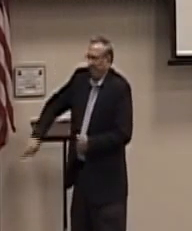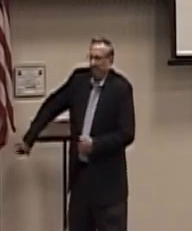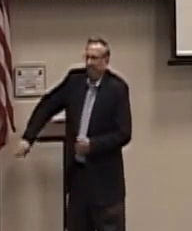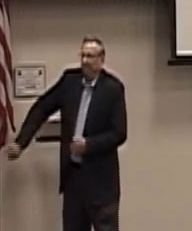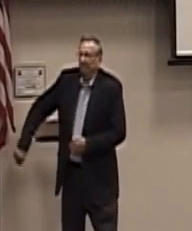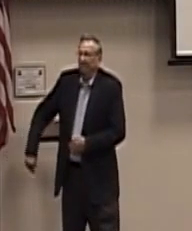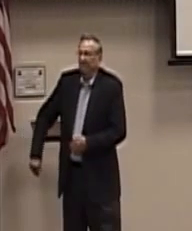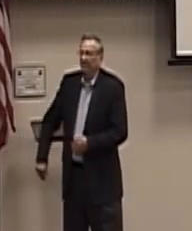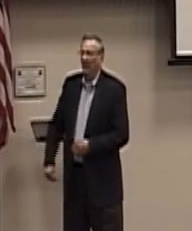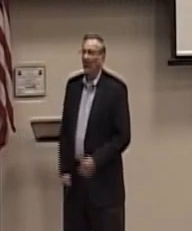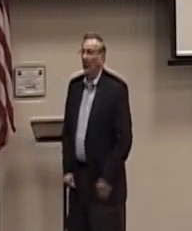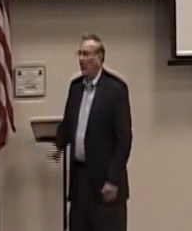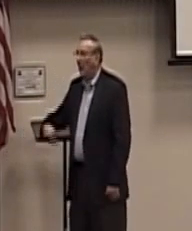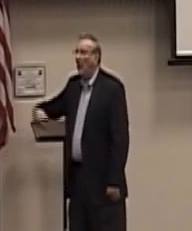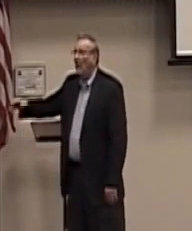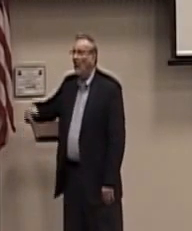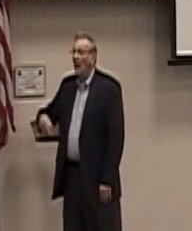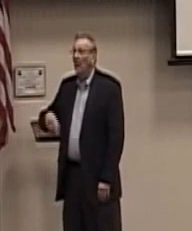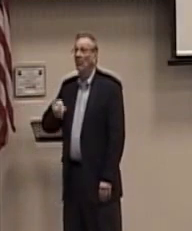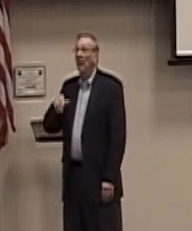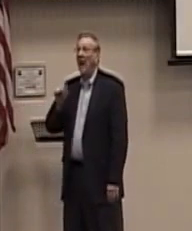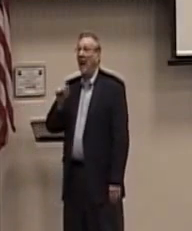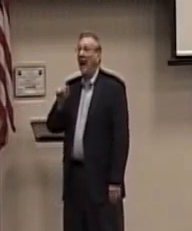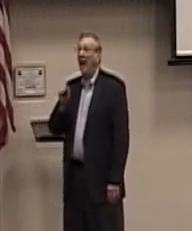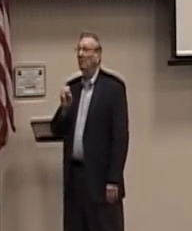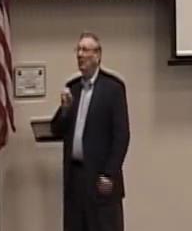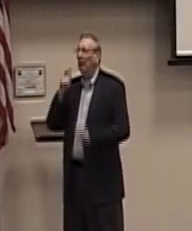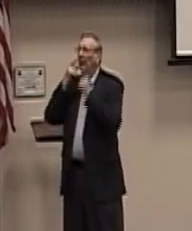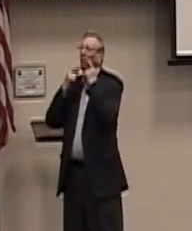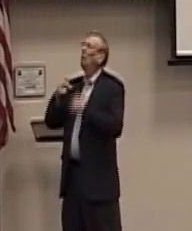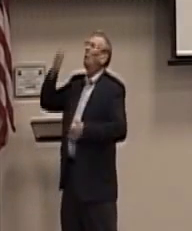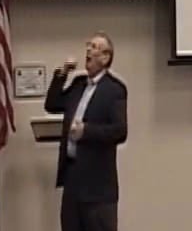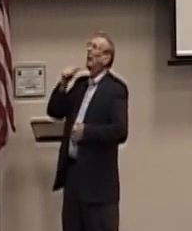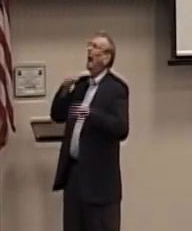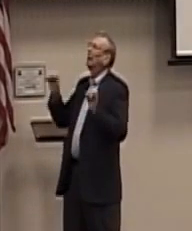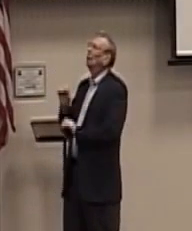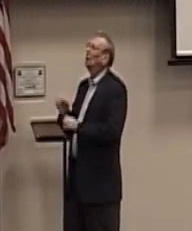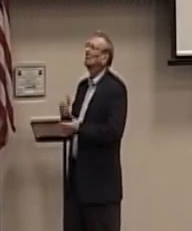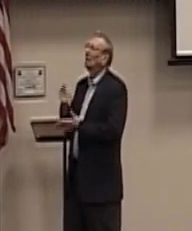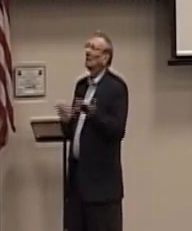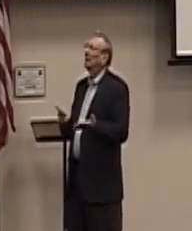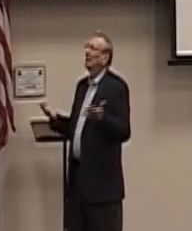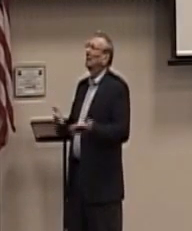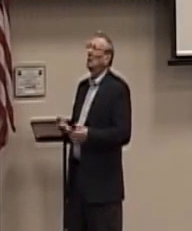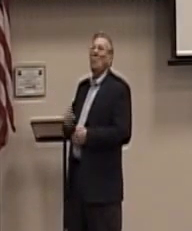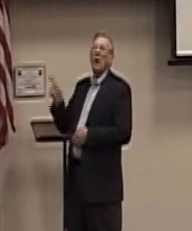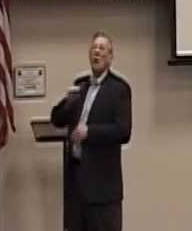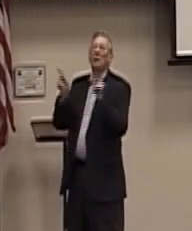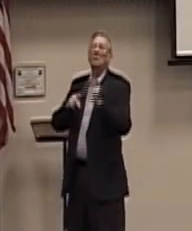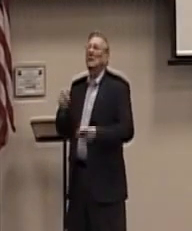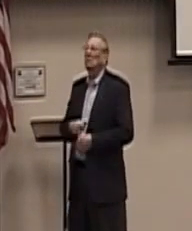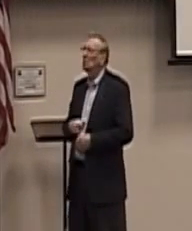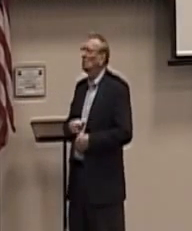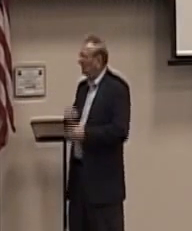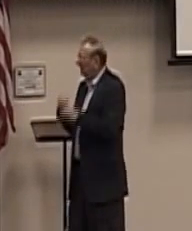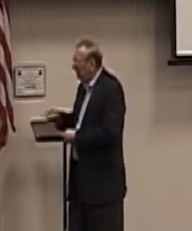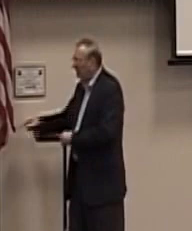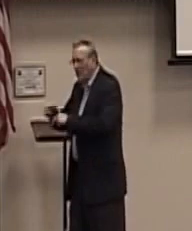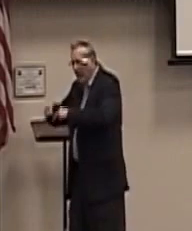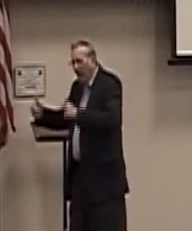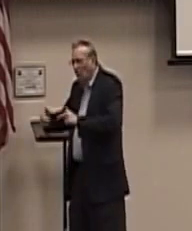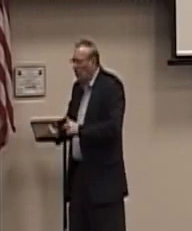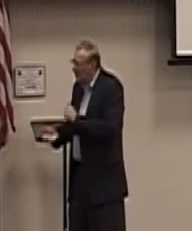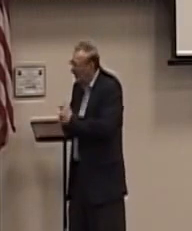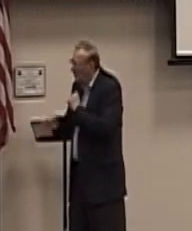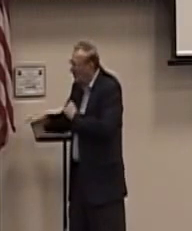After they left, I was overwhelmed with anger. Why isn't God doing something here? Where are all the people who could teach them language and